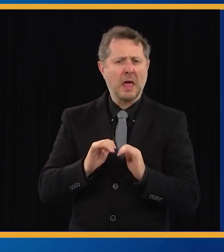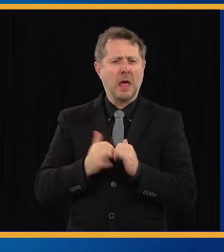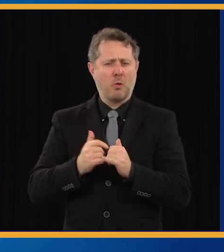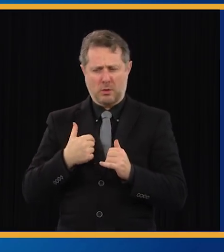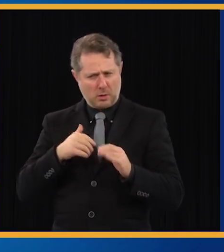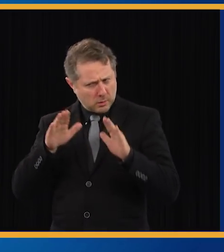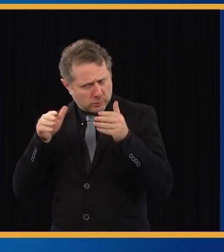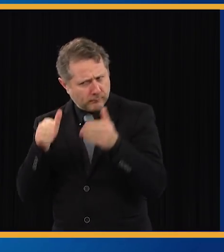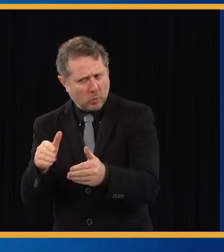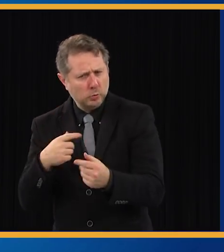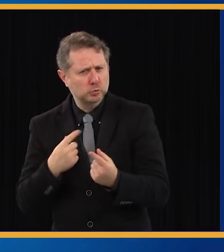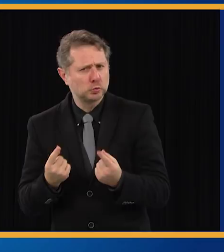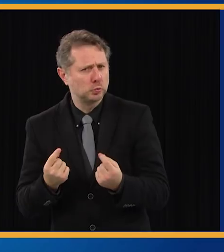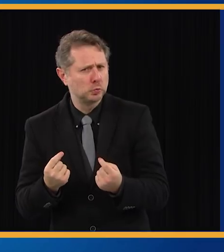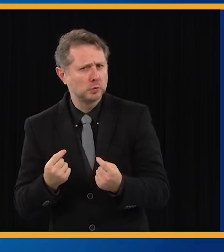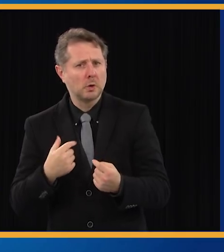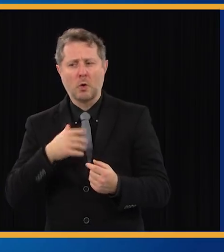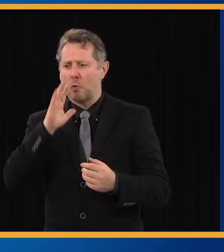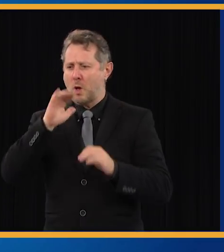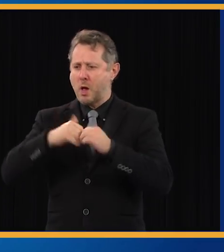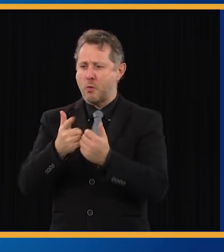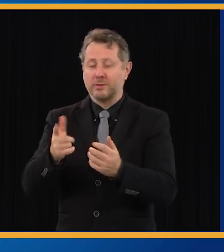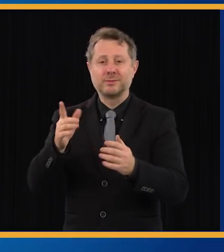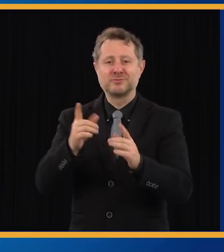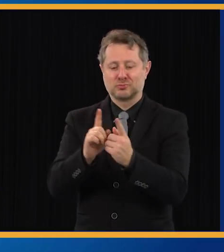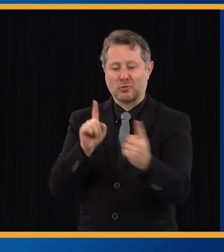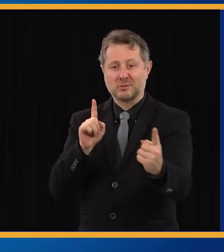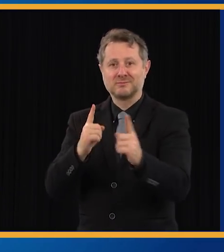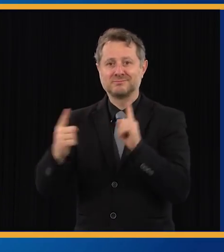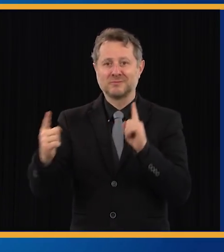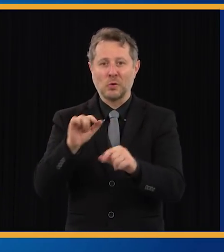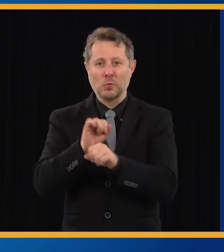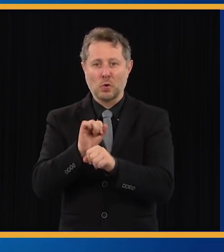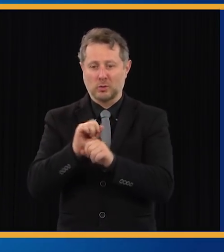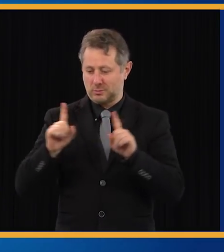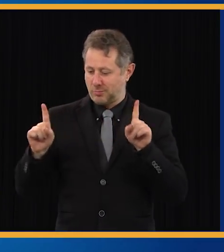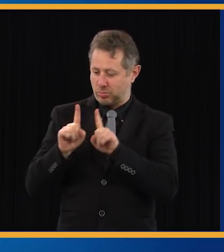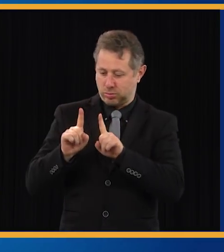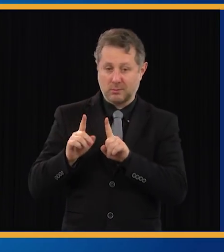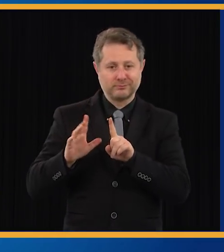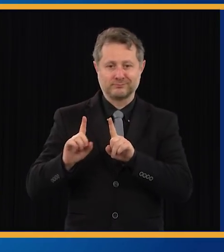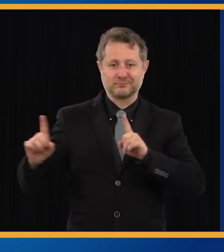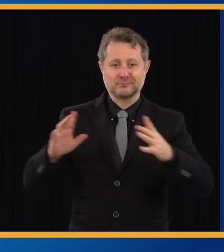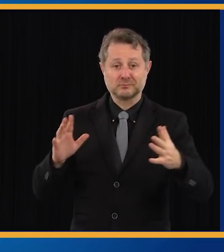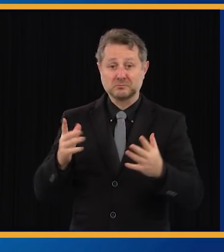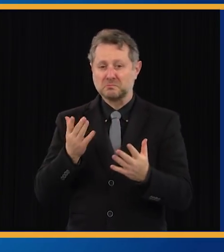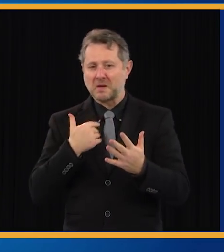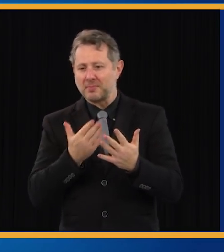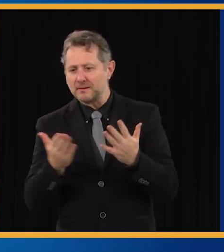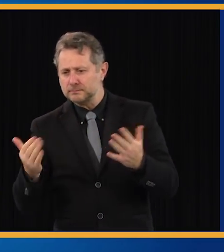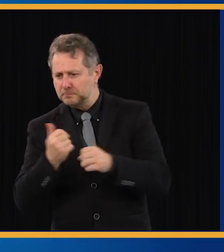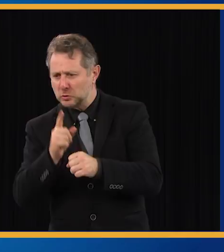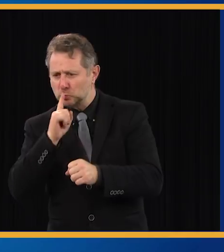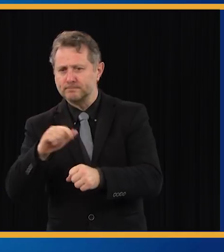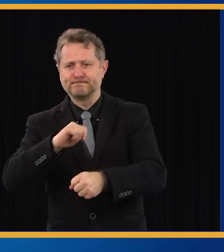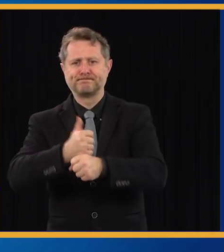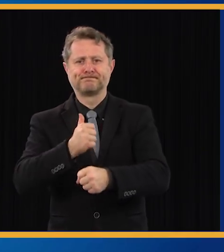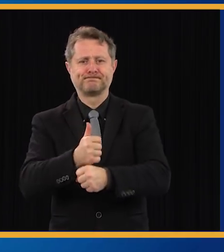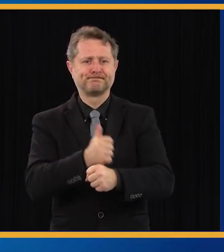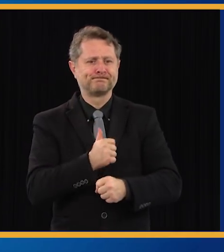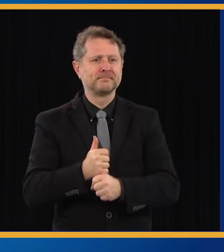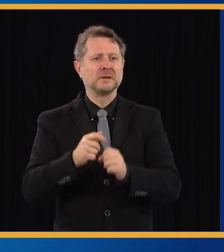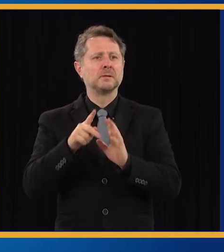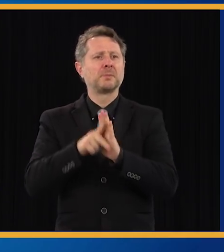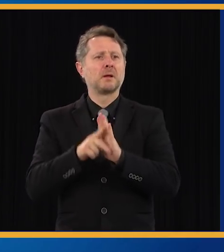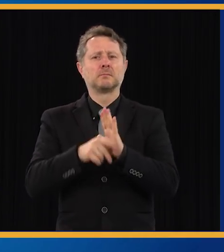are going to be in place? What precautions do you want those businesses to institute when they start? And part of this